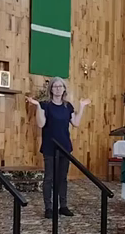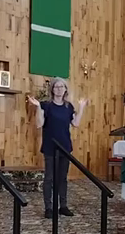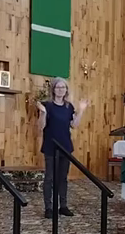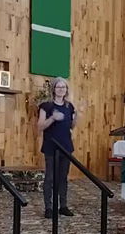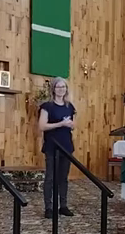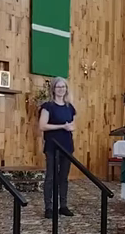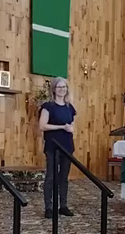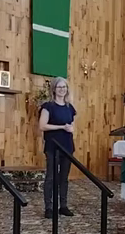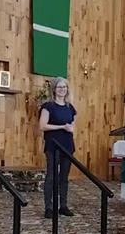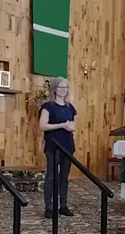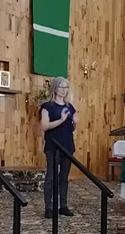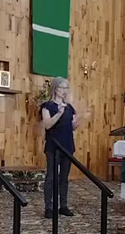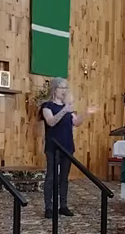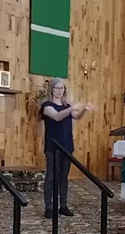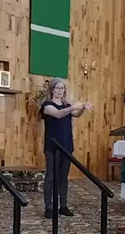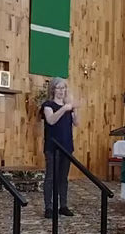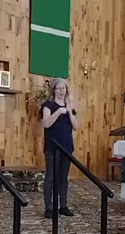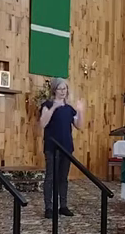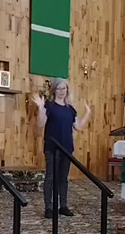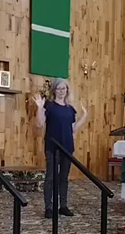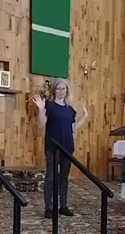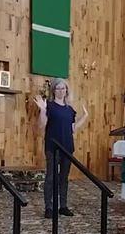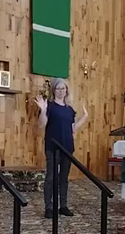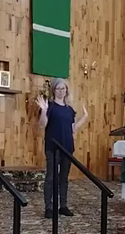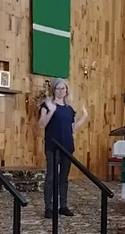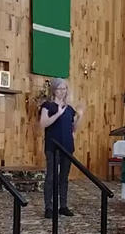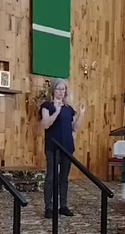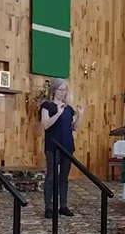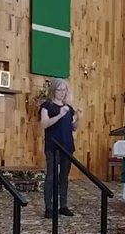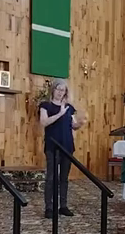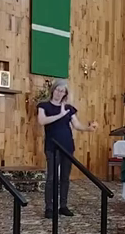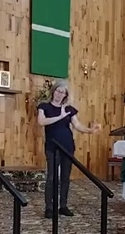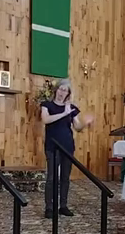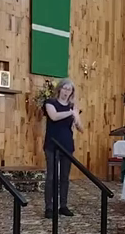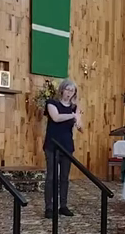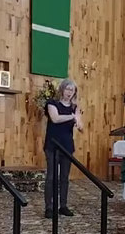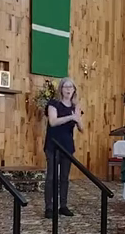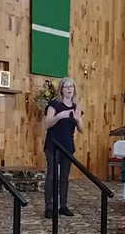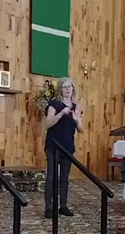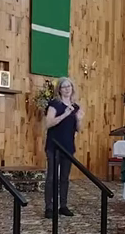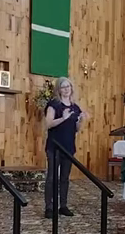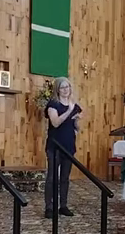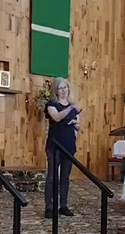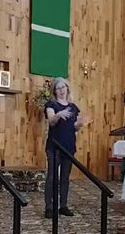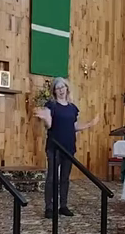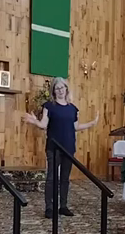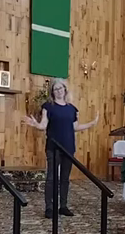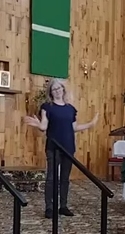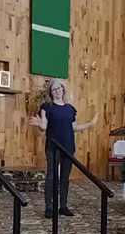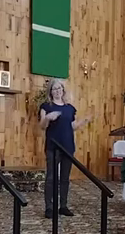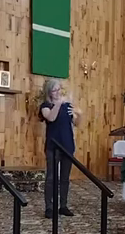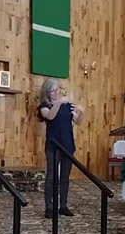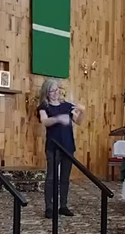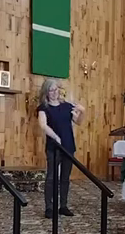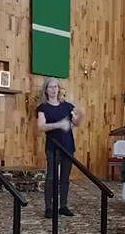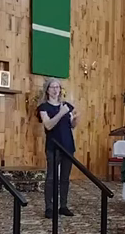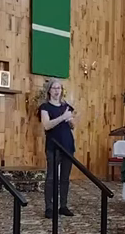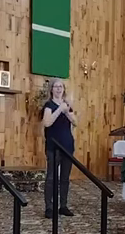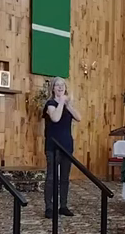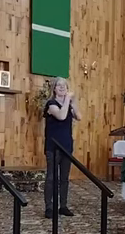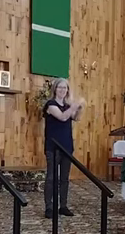You know, there's no requirement, you know. Nobody's going to push you to that law. These are aids,